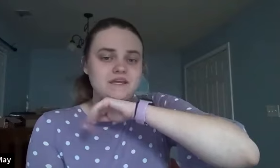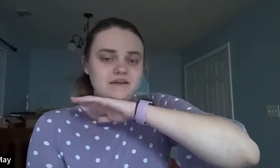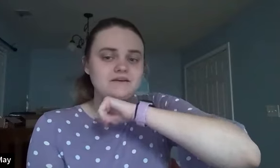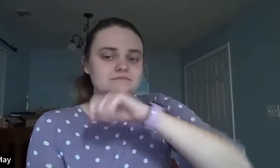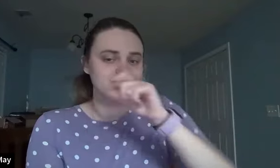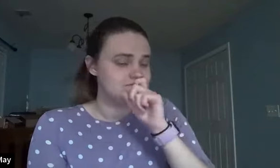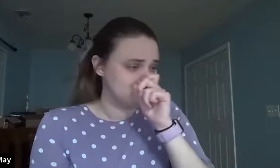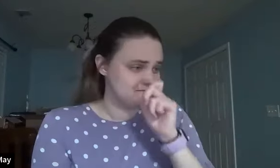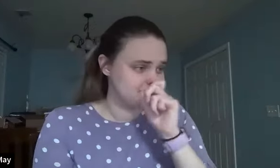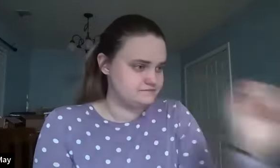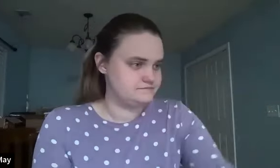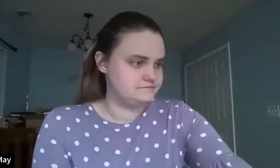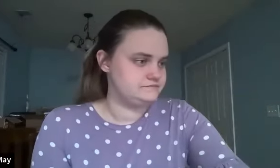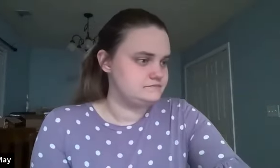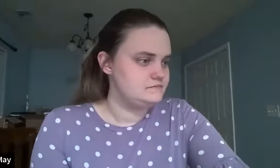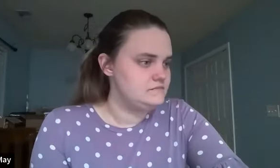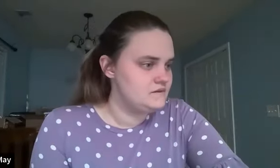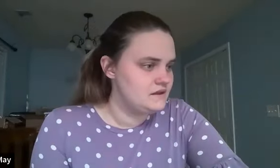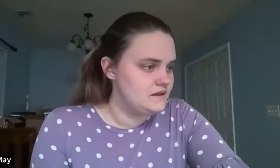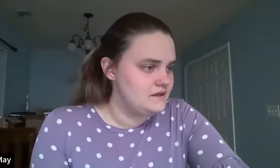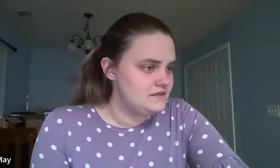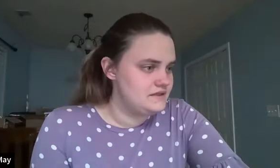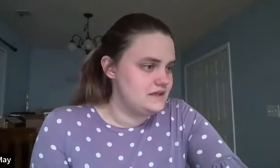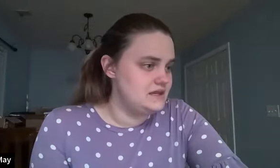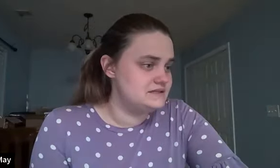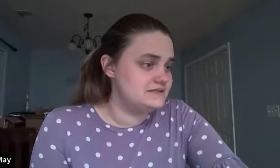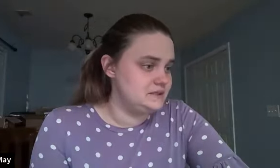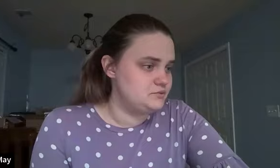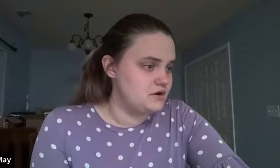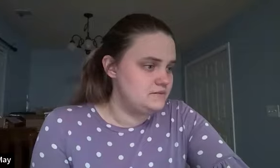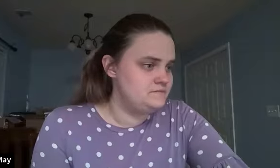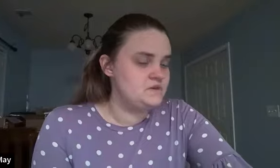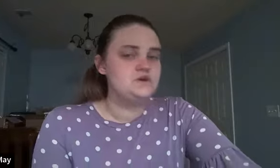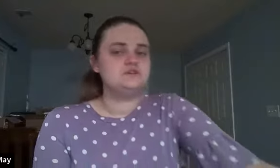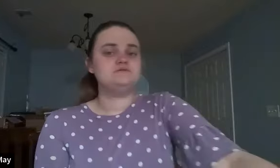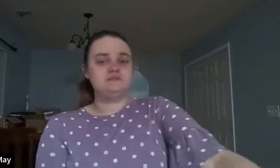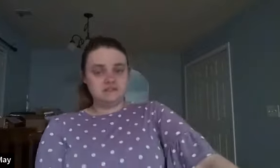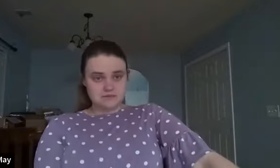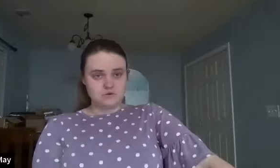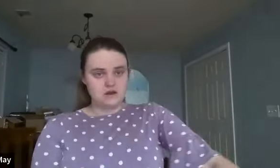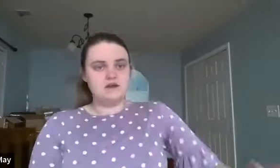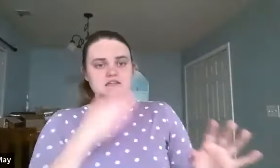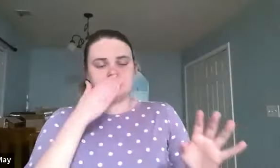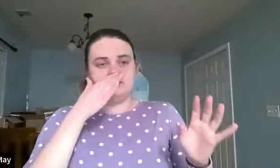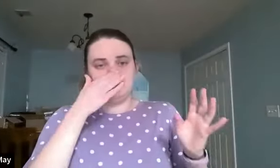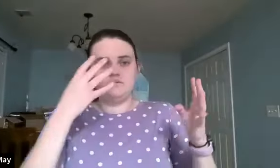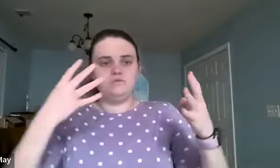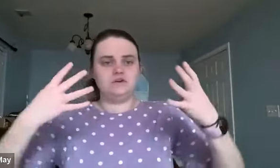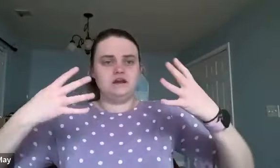Pig. Then zebra. So zebra is going to be, you're going to have